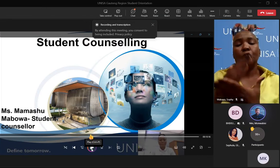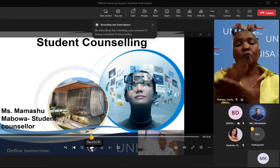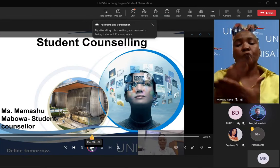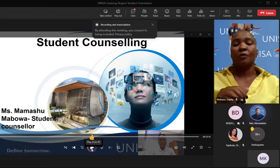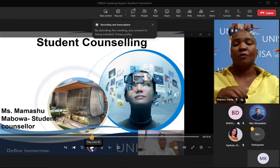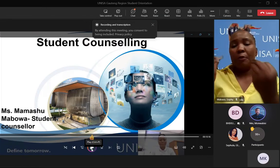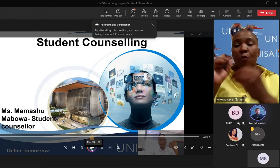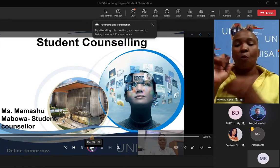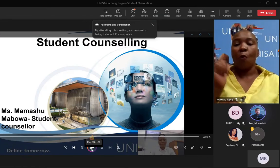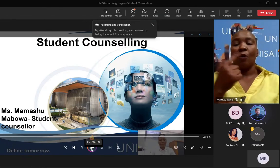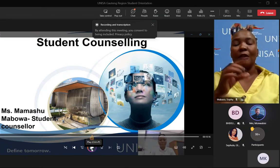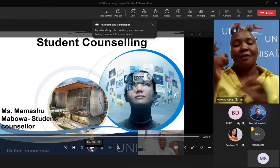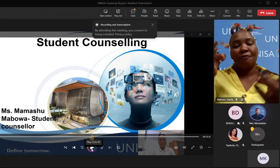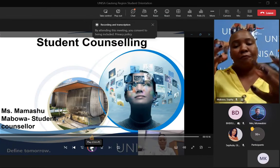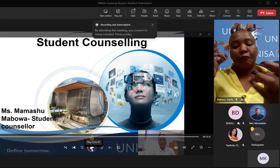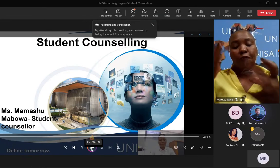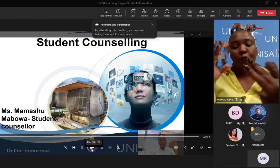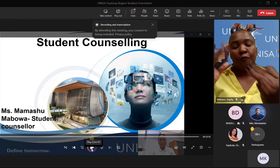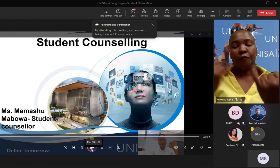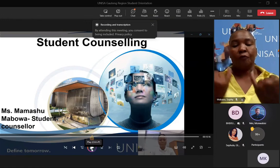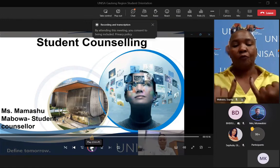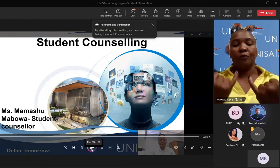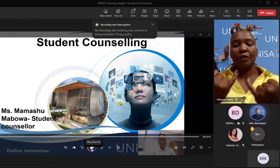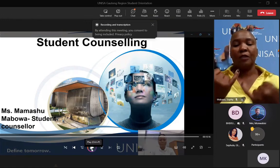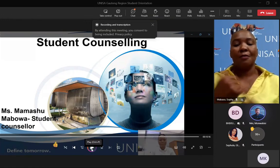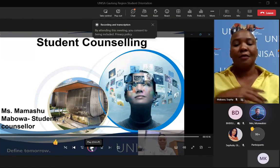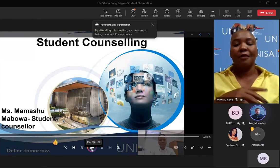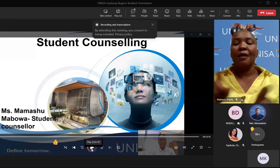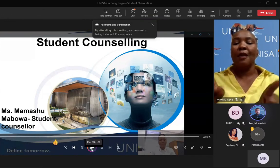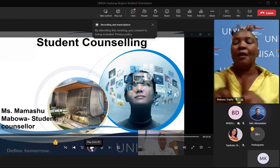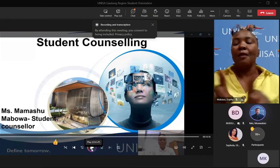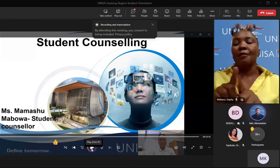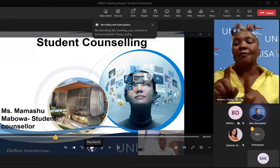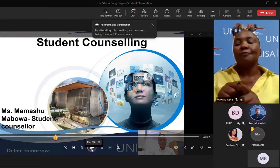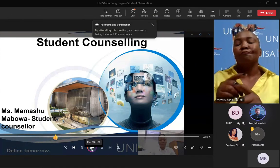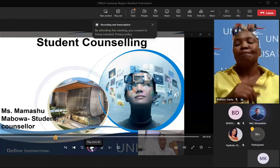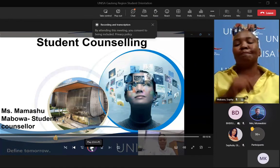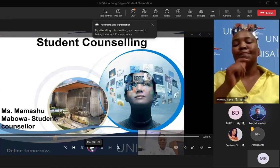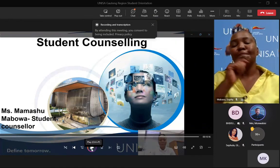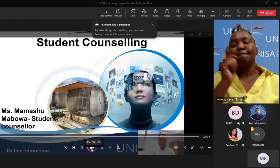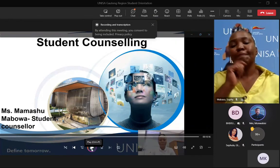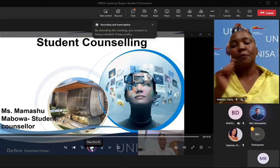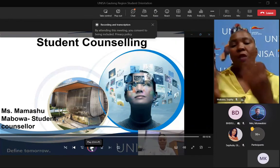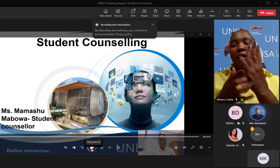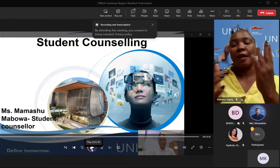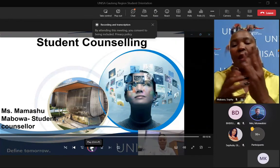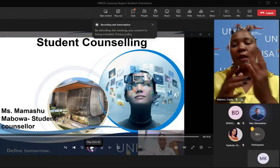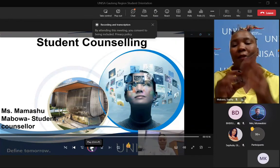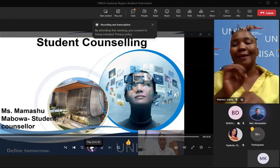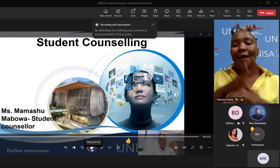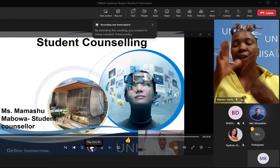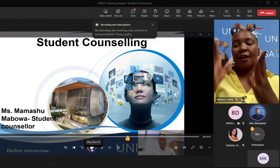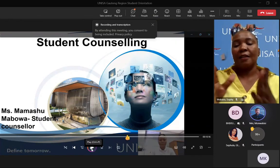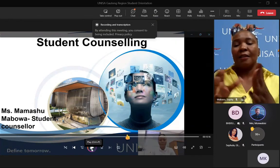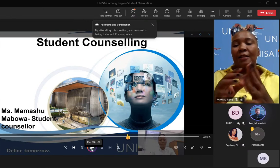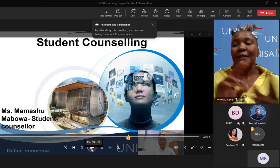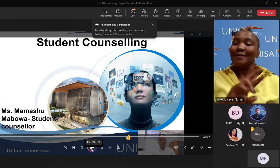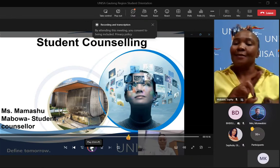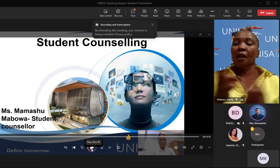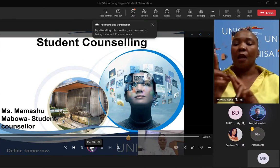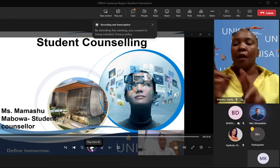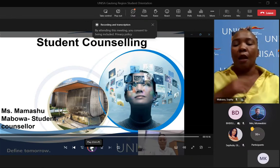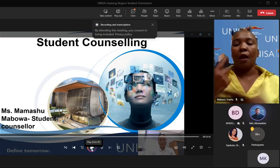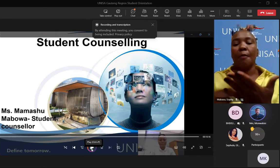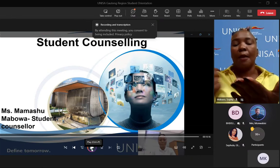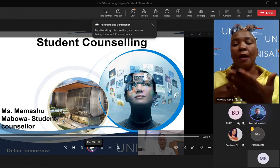information okay uh so as soon as my technical director is ready we'll play the video guys please